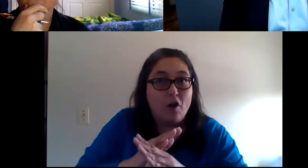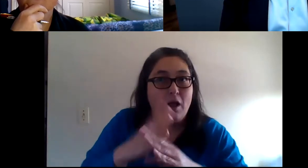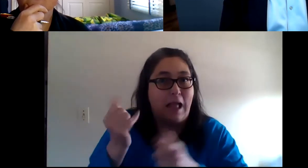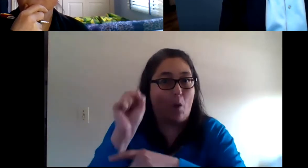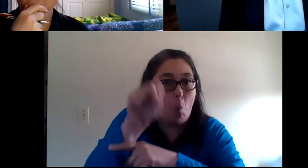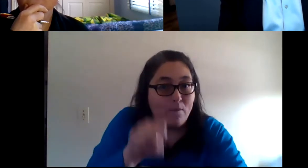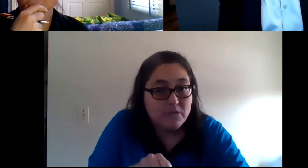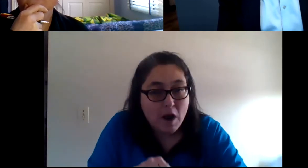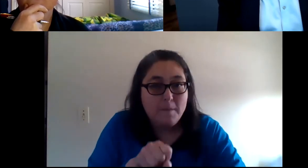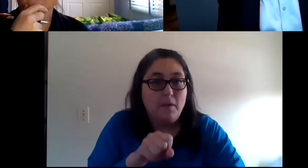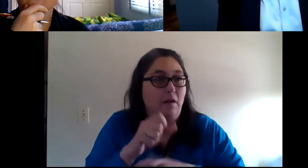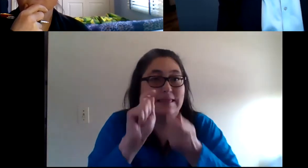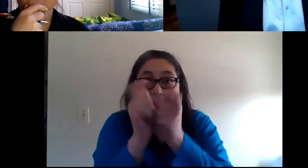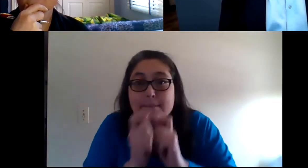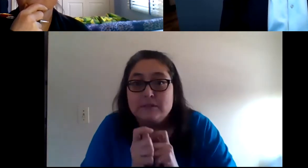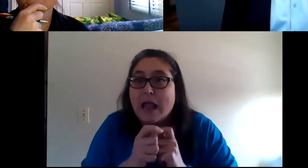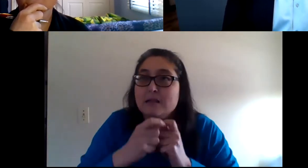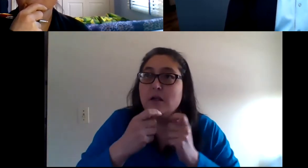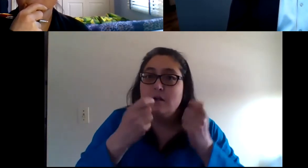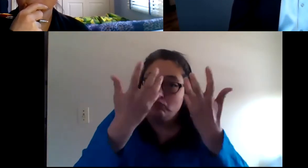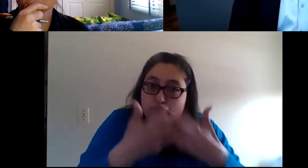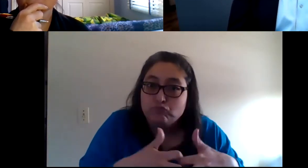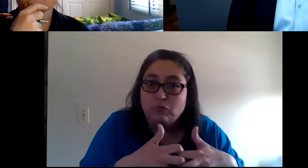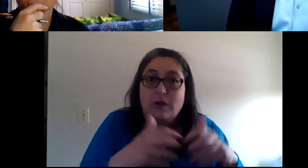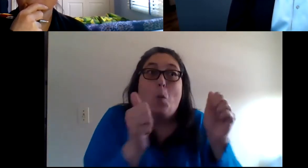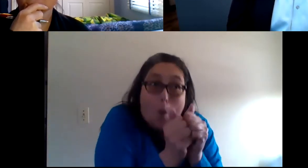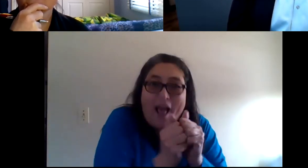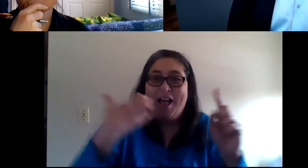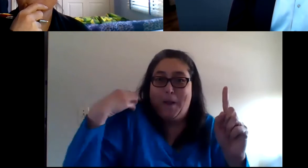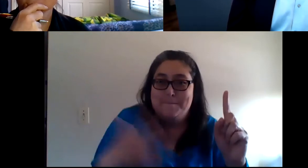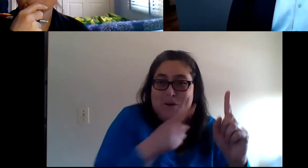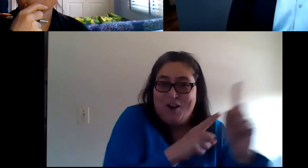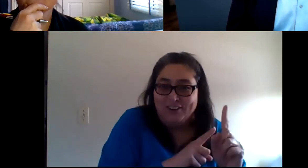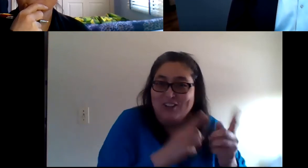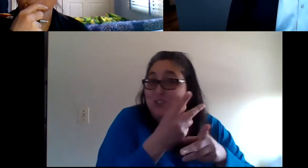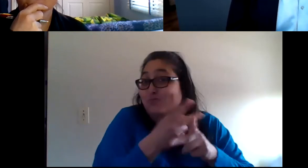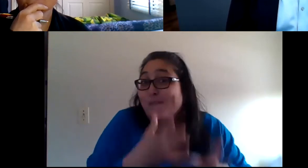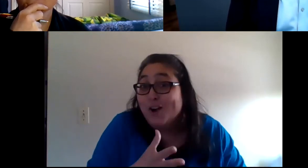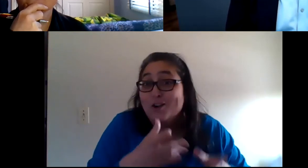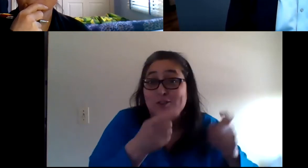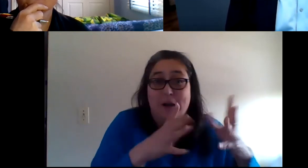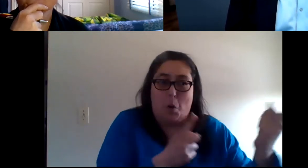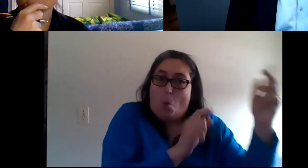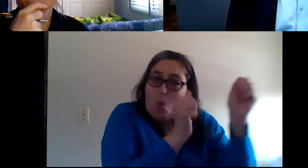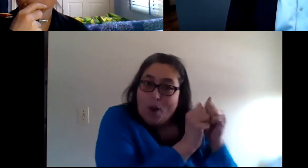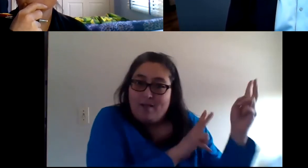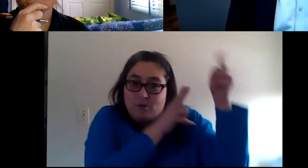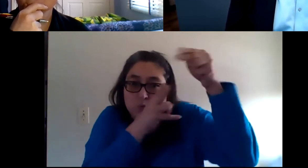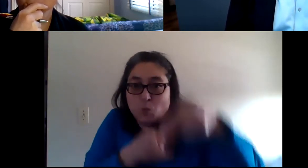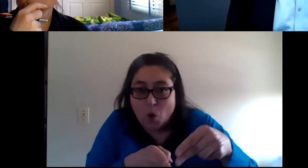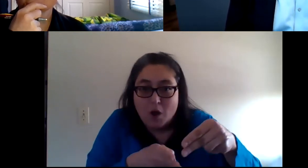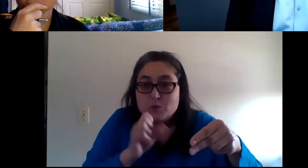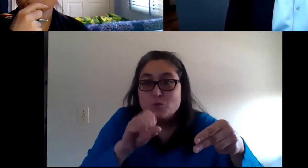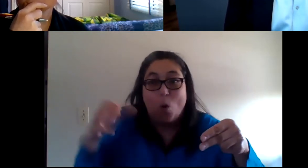through. So have them in there as well. So that gives them an opportunity during the forum to become aware of the barriers that are out there for